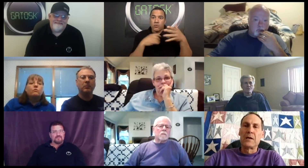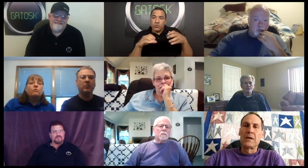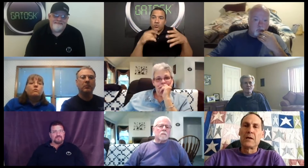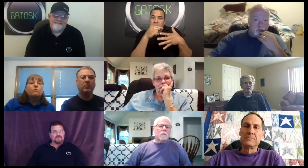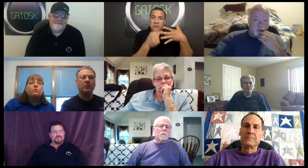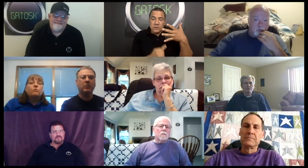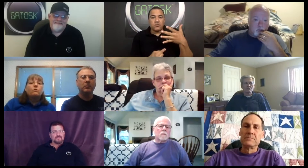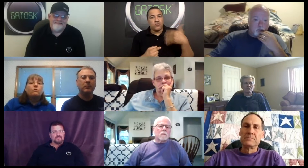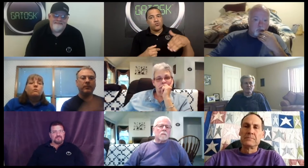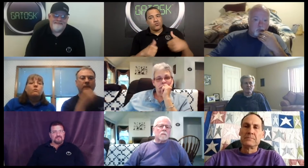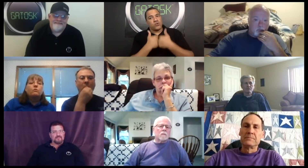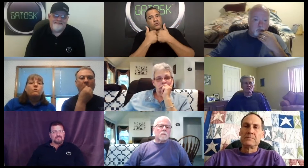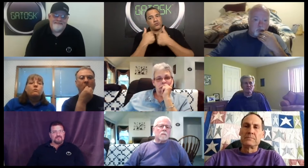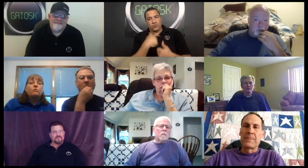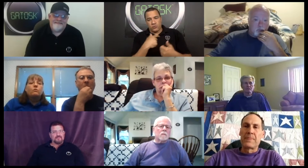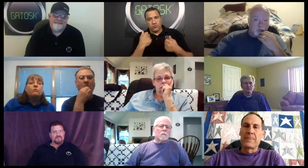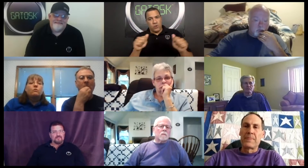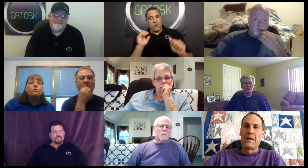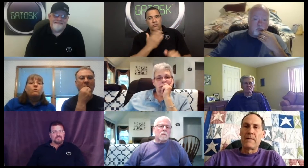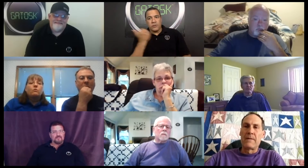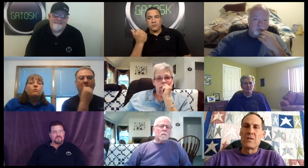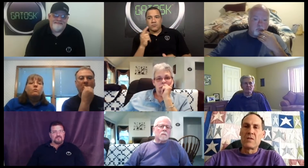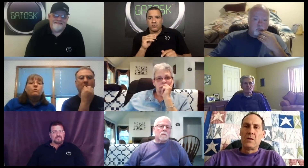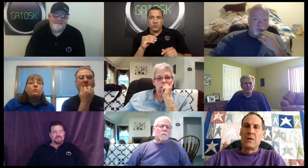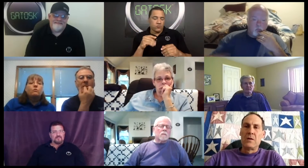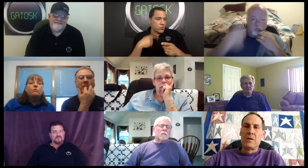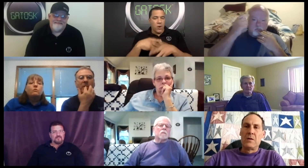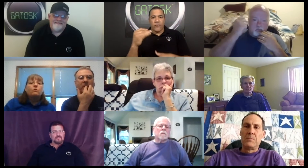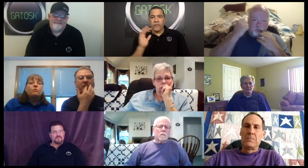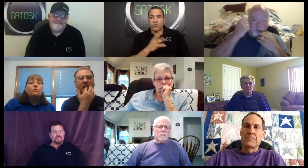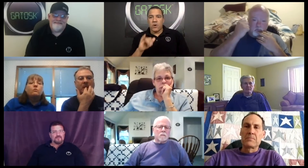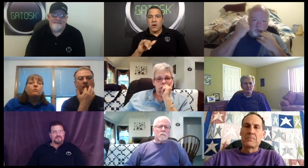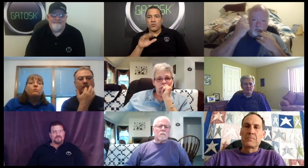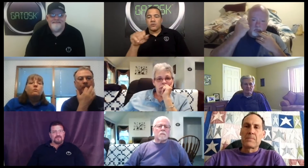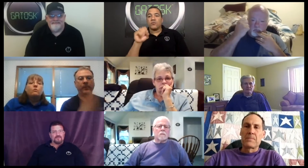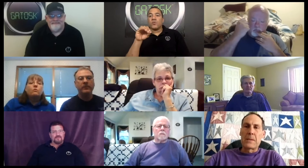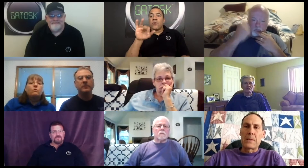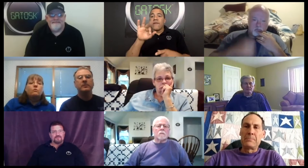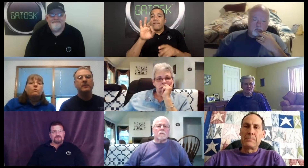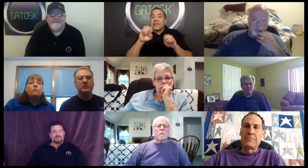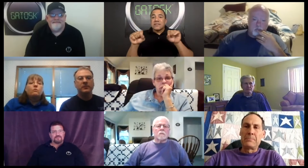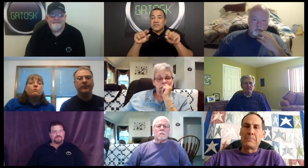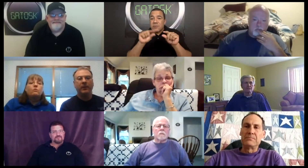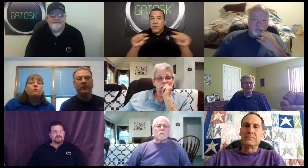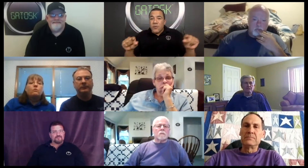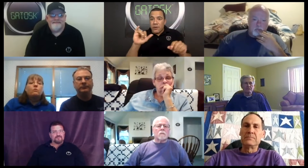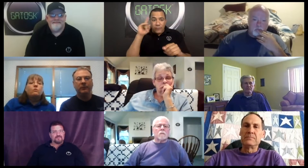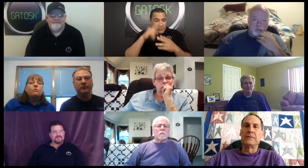lot more, to add more services. That's a bit of a challenge, and we're trying to do our best and try to go out of our way. So those fees,